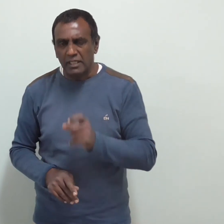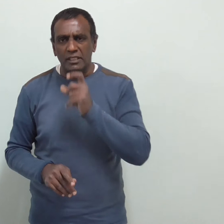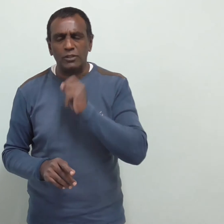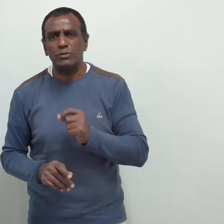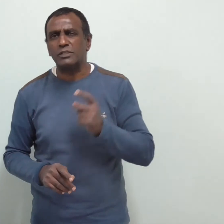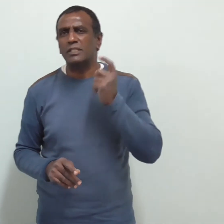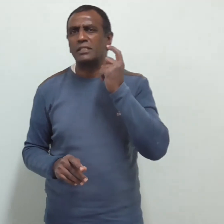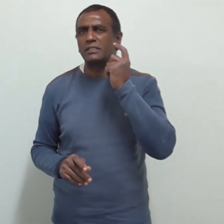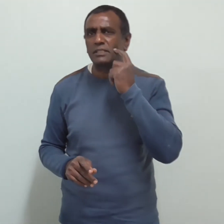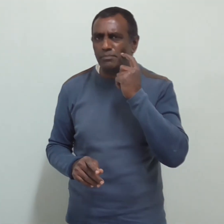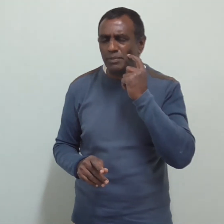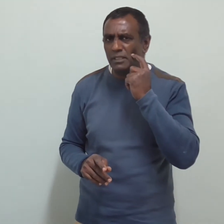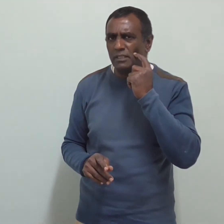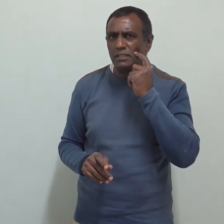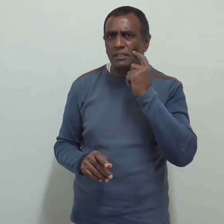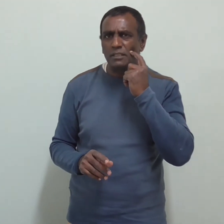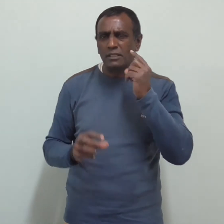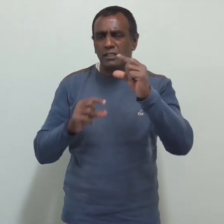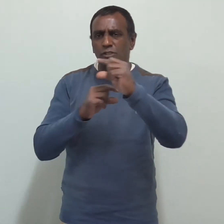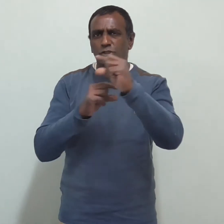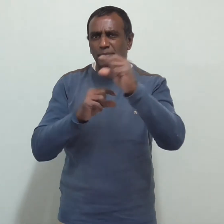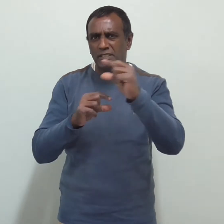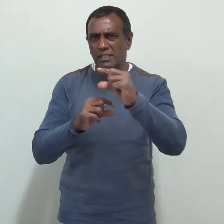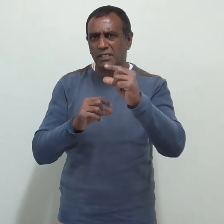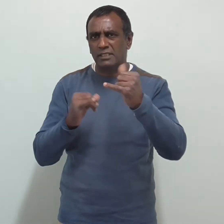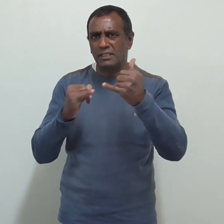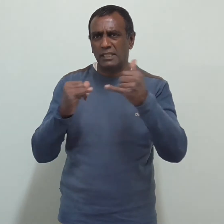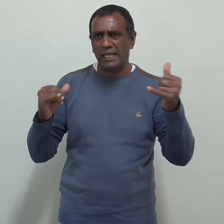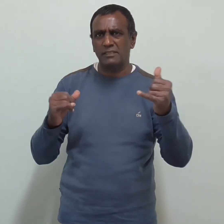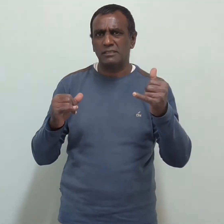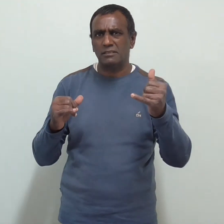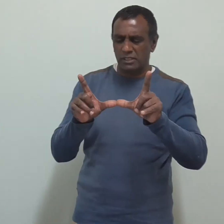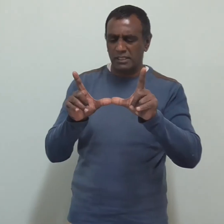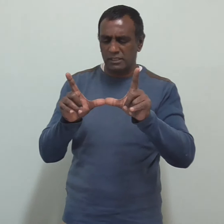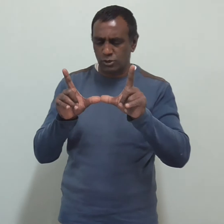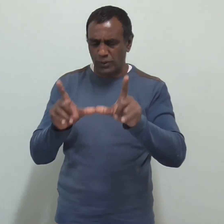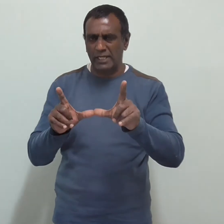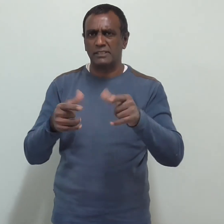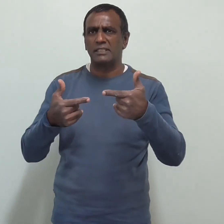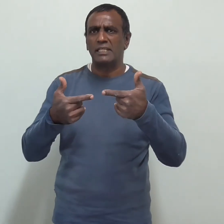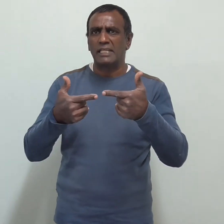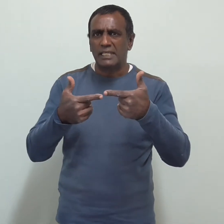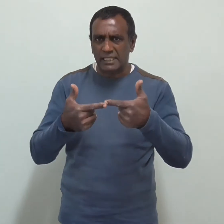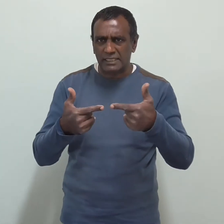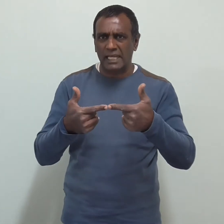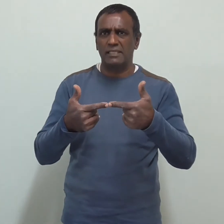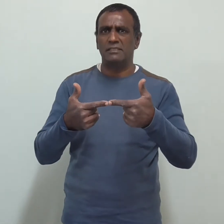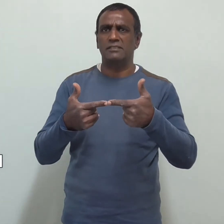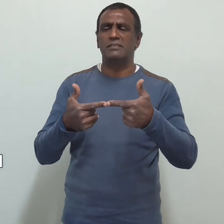They used simple geometrical lines, squares, rectangles,